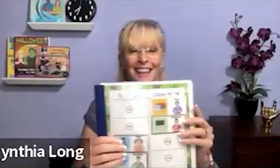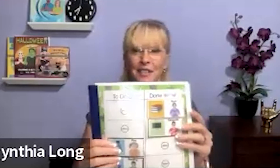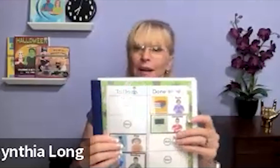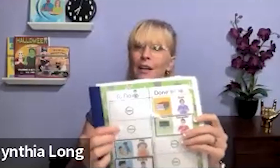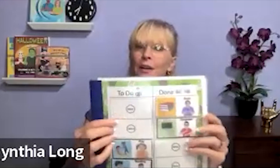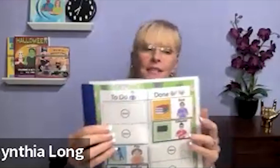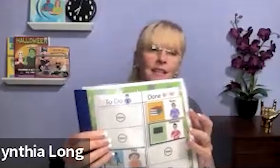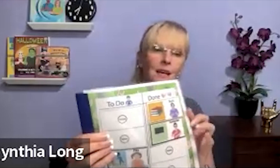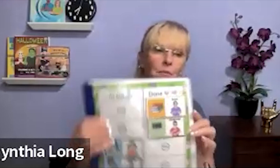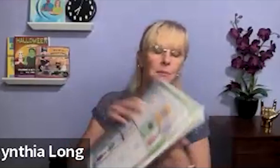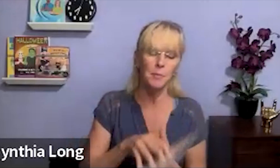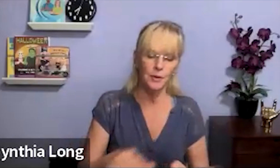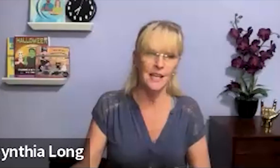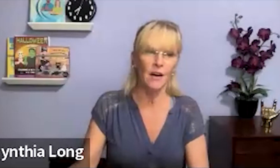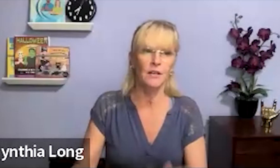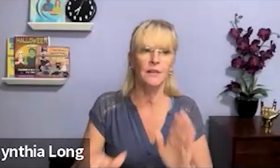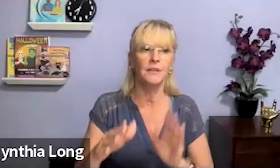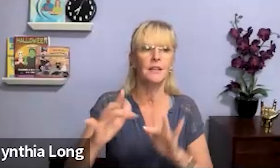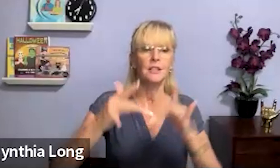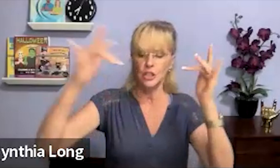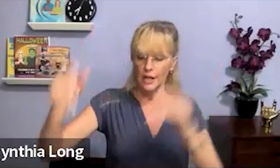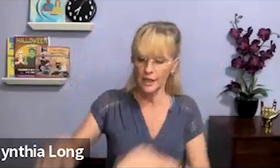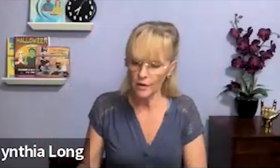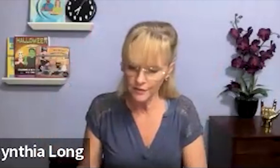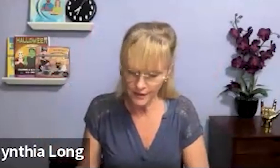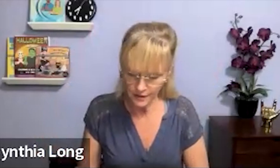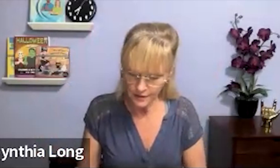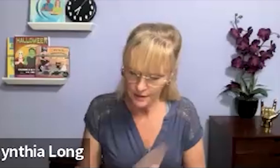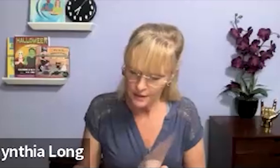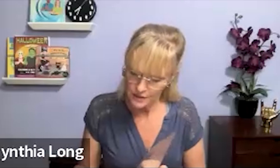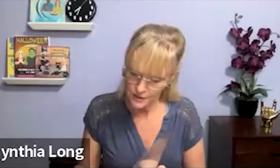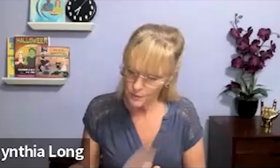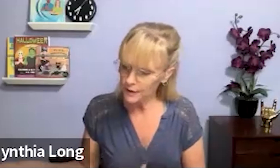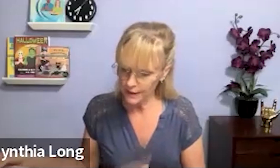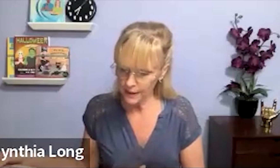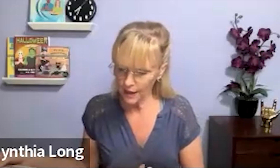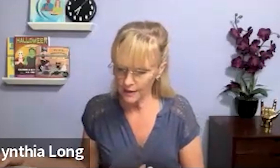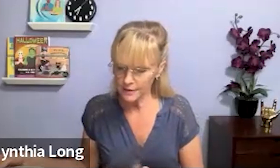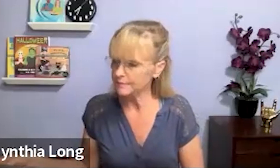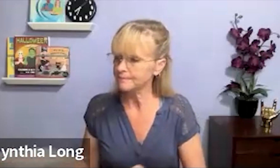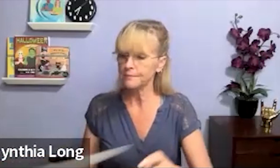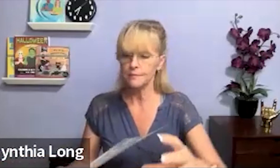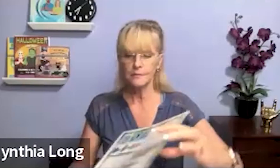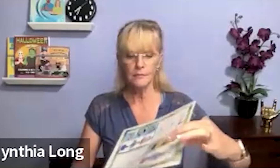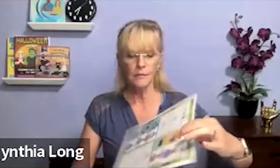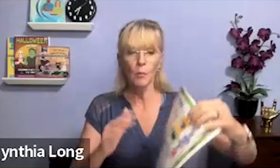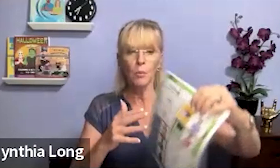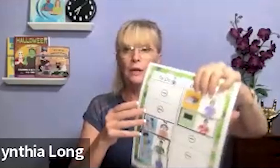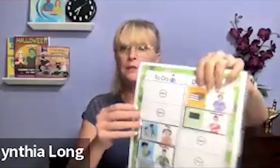This right here is an example. Let me pull this out of the shining off here. So we're looking at